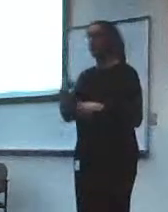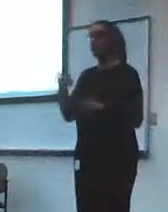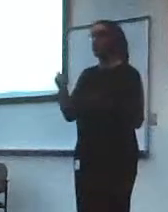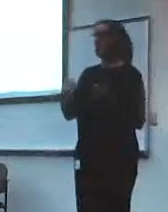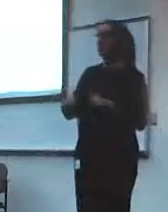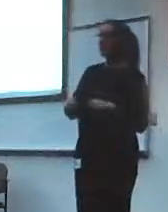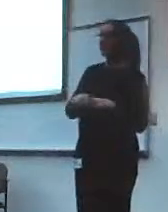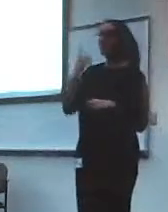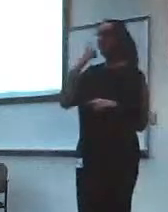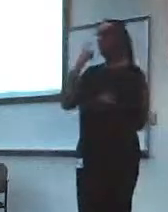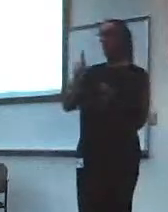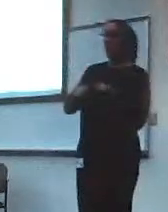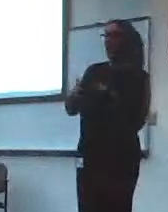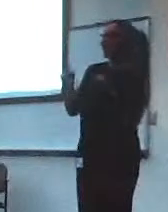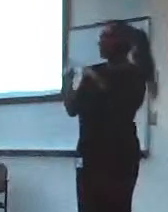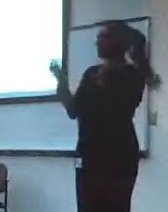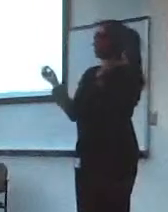here.